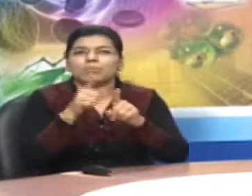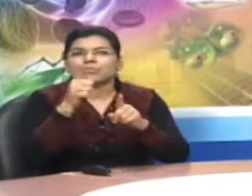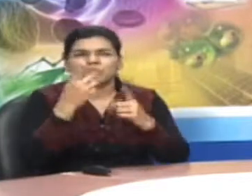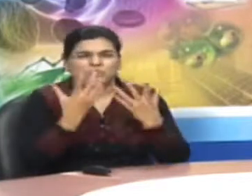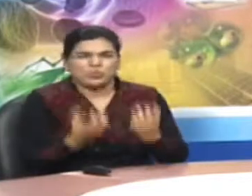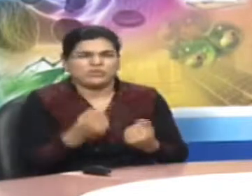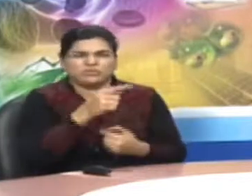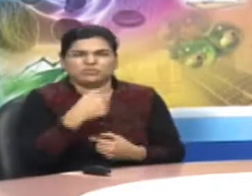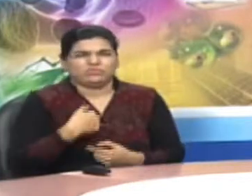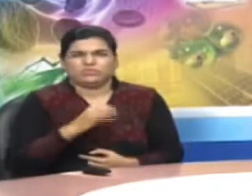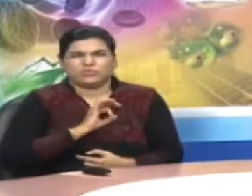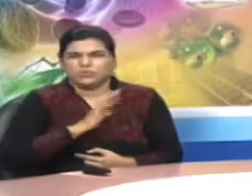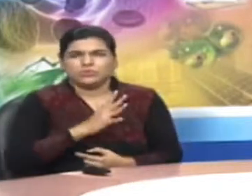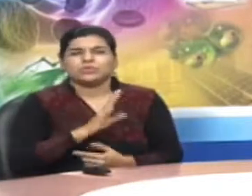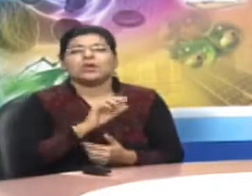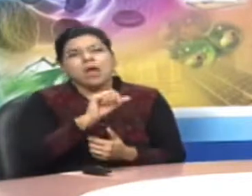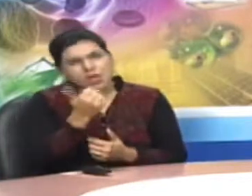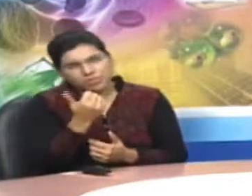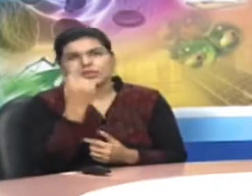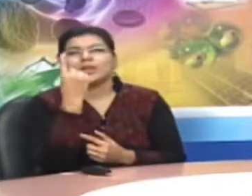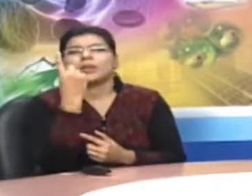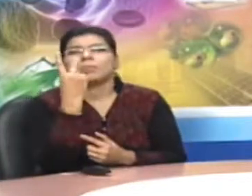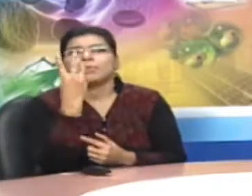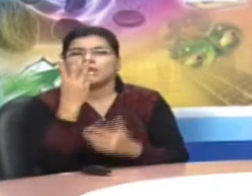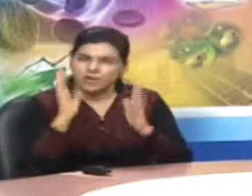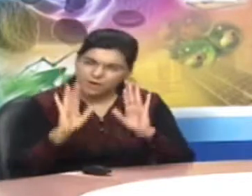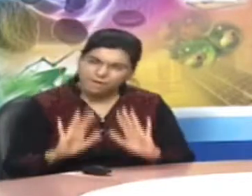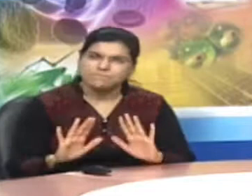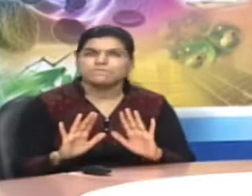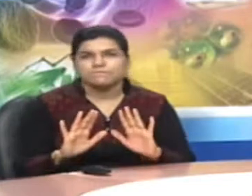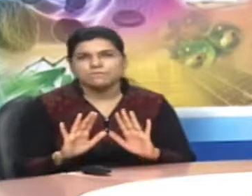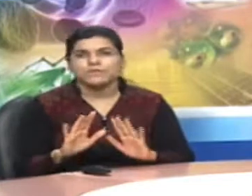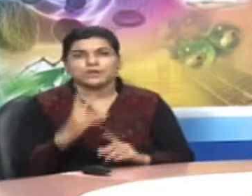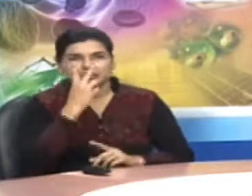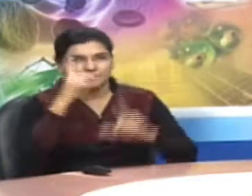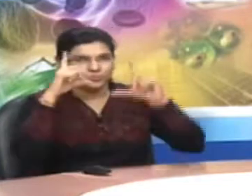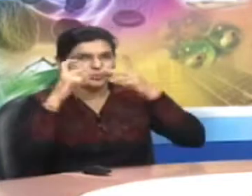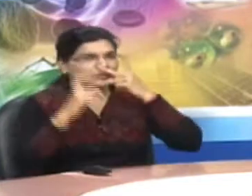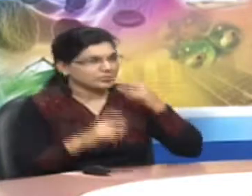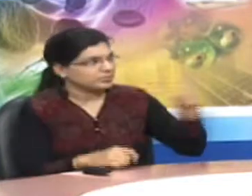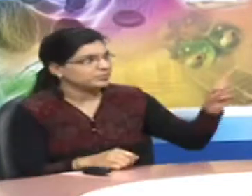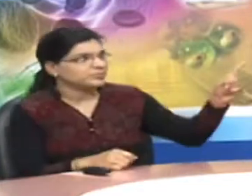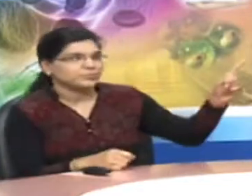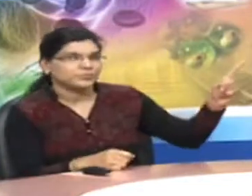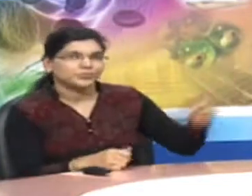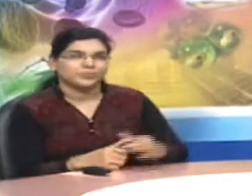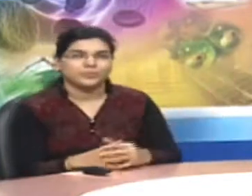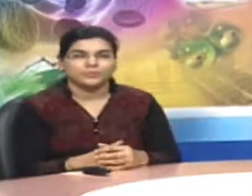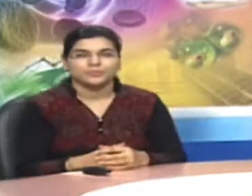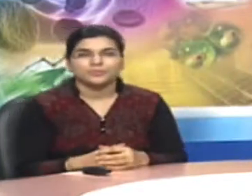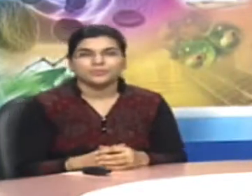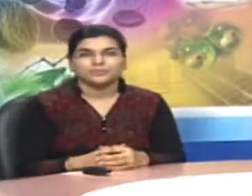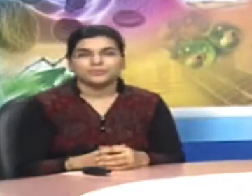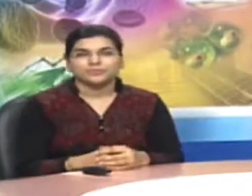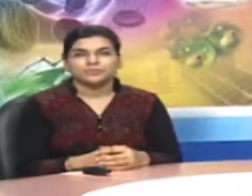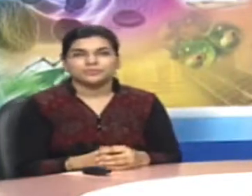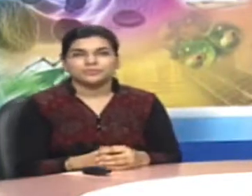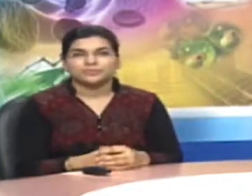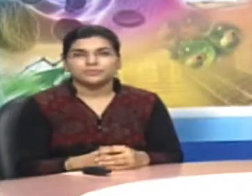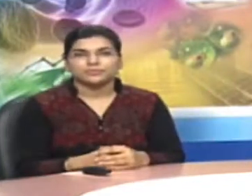Before we did bullets, now here it is numbered list. So as you see in the